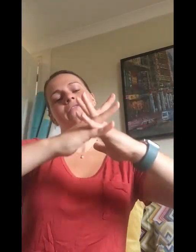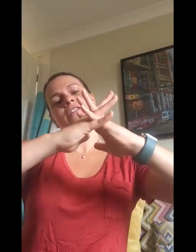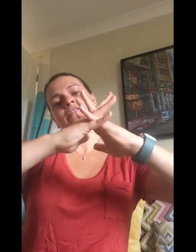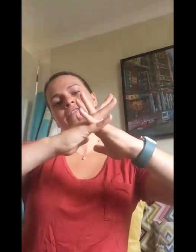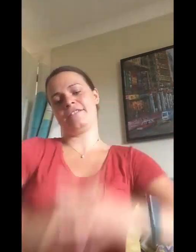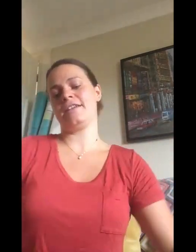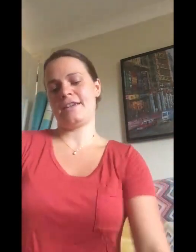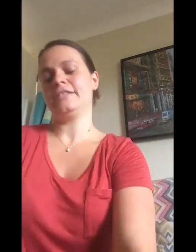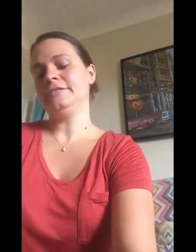fun.